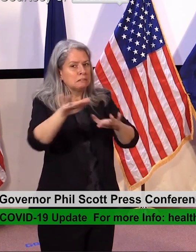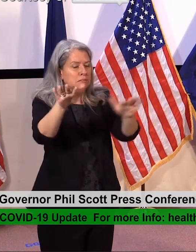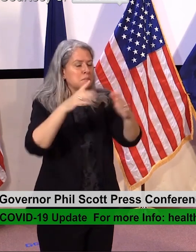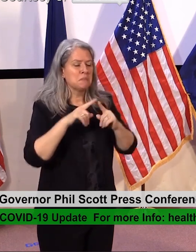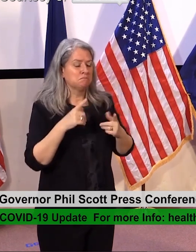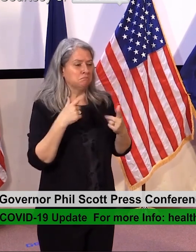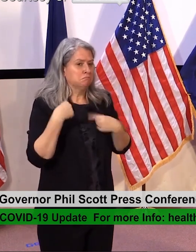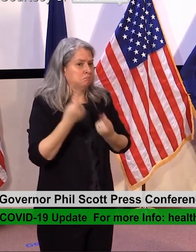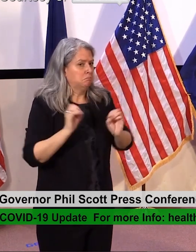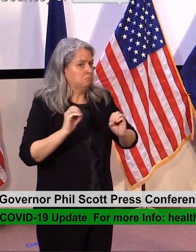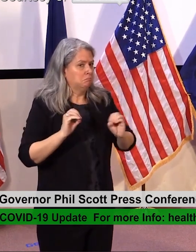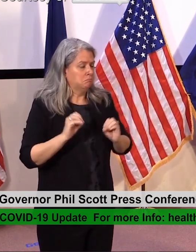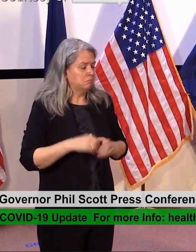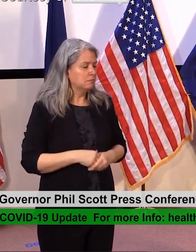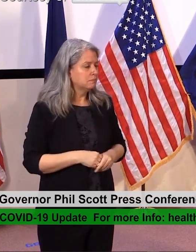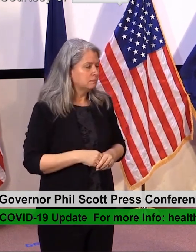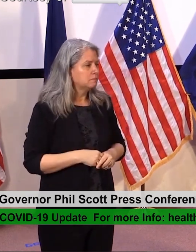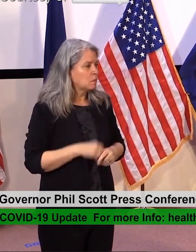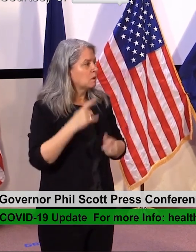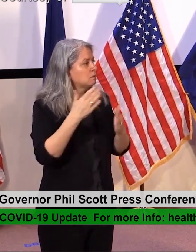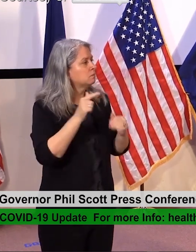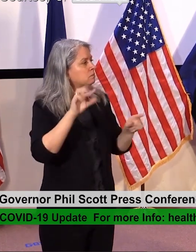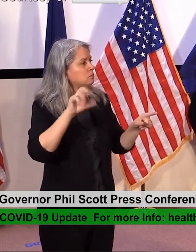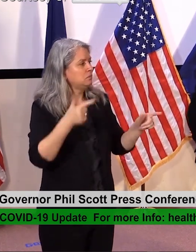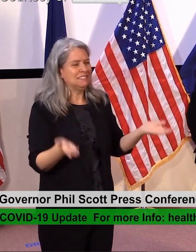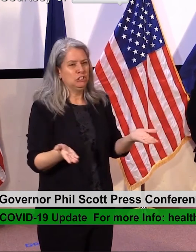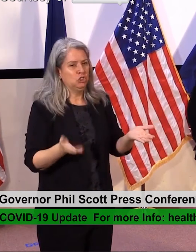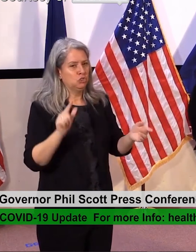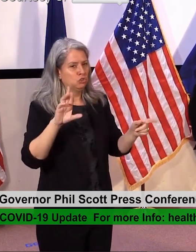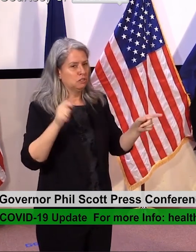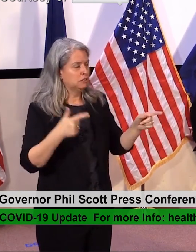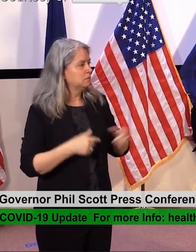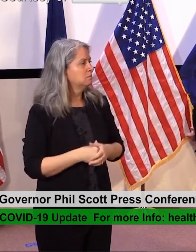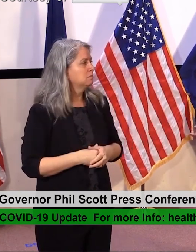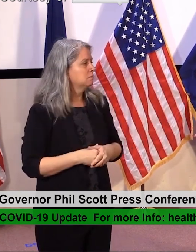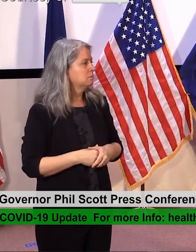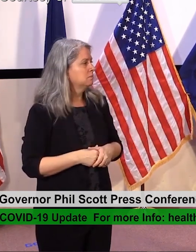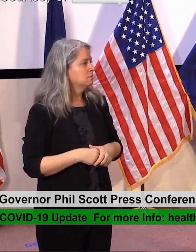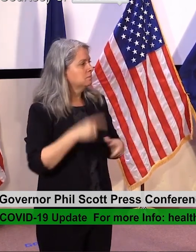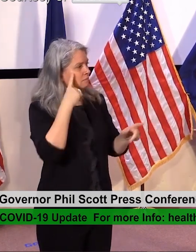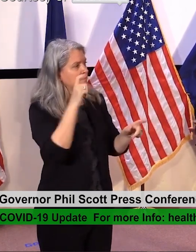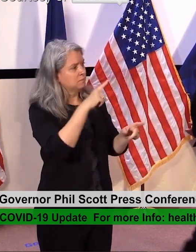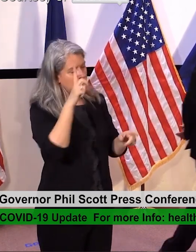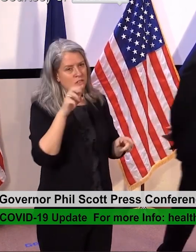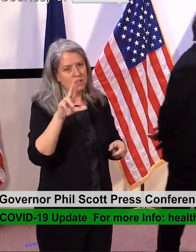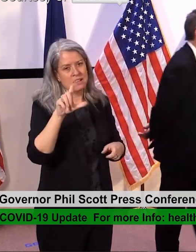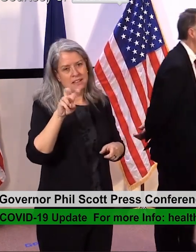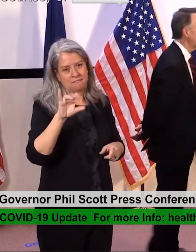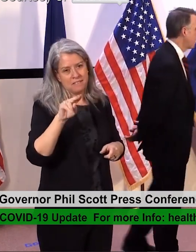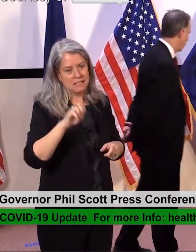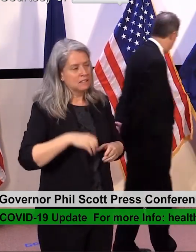All right, thank you. Thanks, Kat. Greg? All right, thanks, guys. I think this is for Dr. Levine.